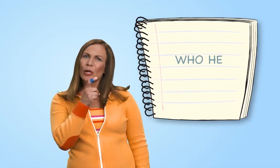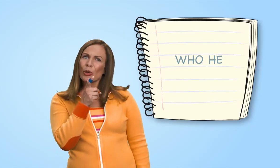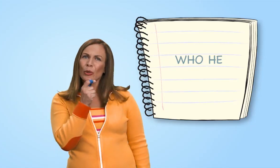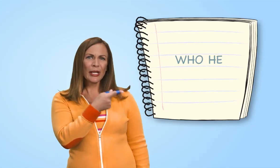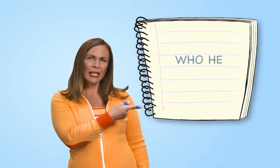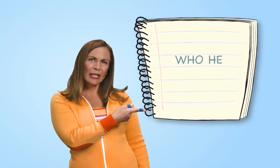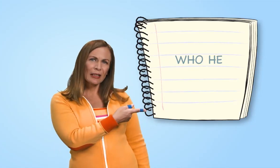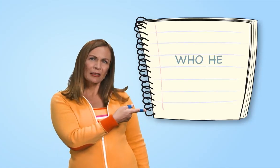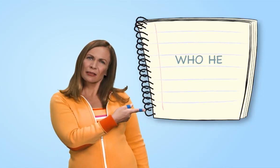Who he?